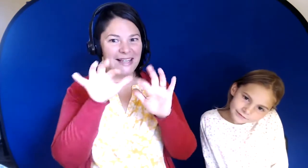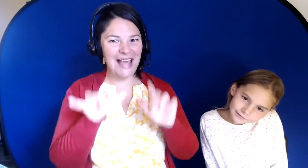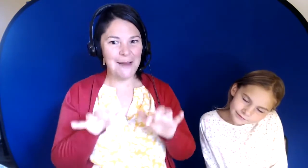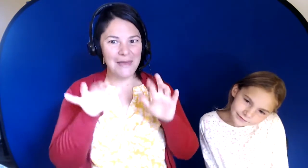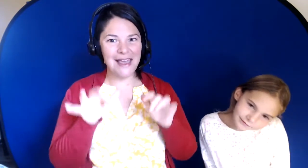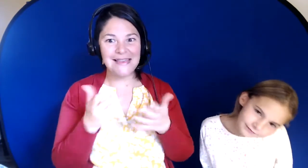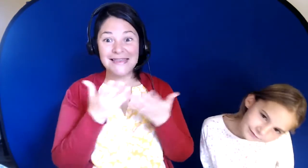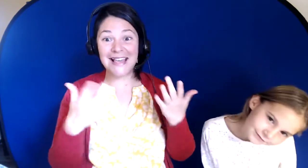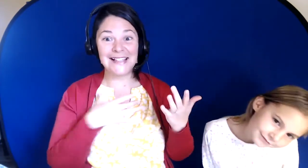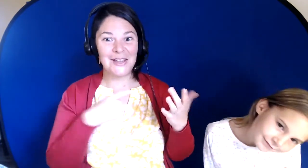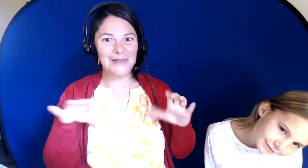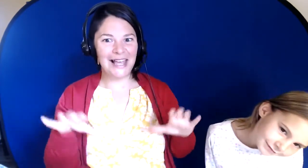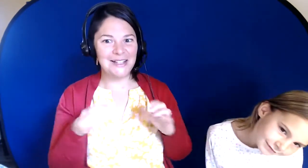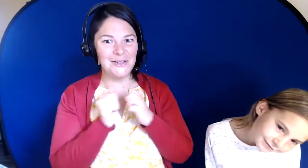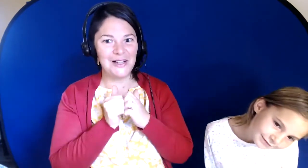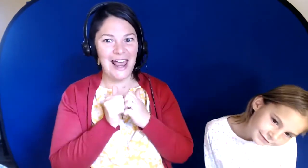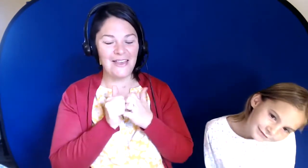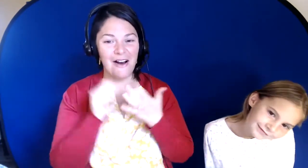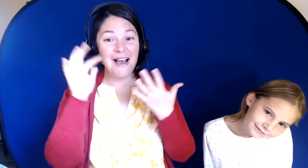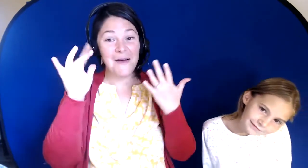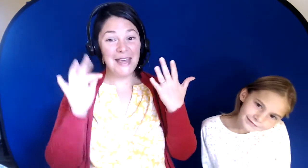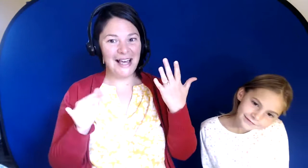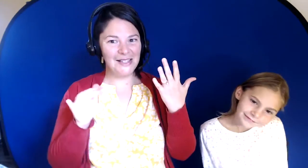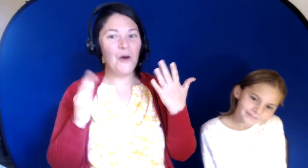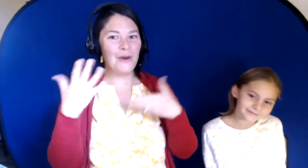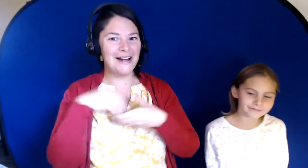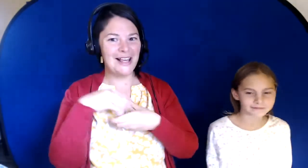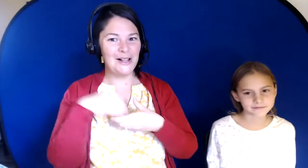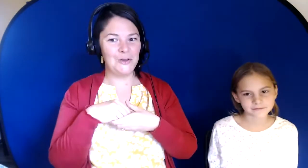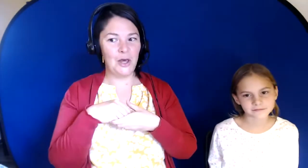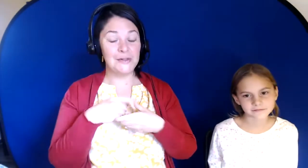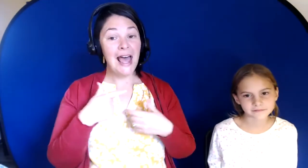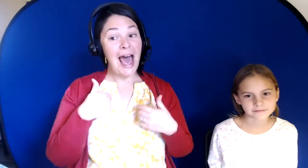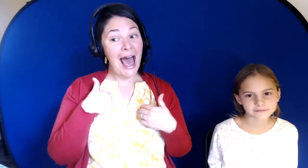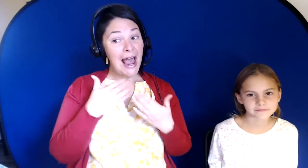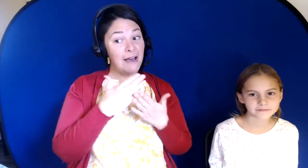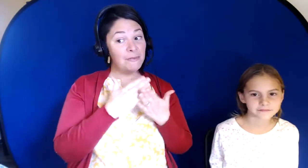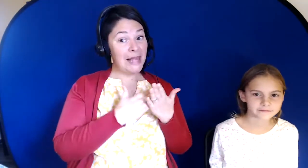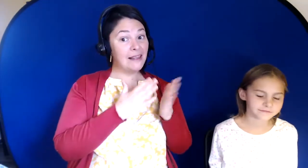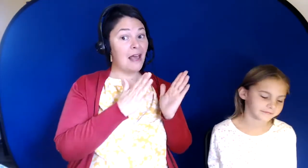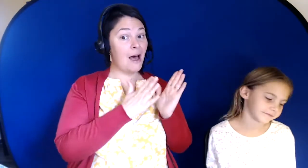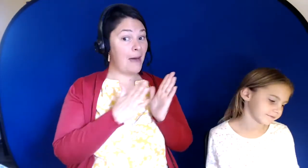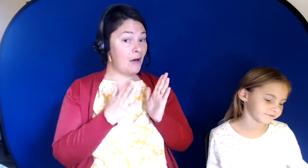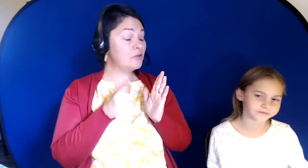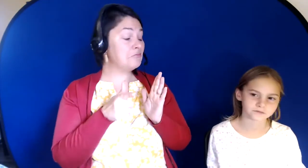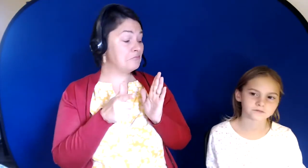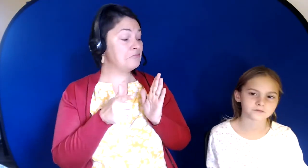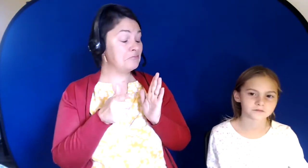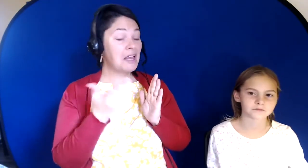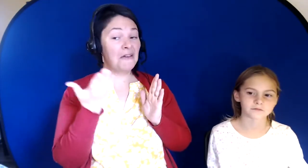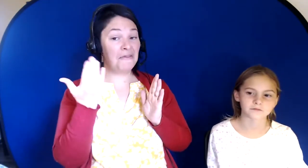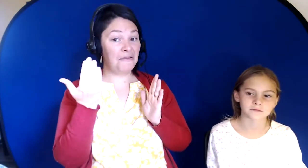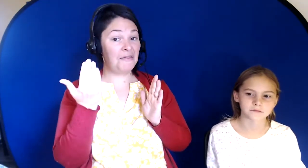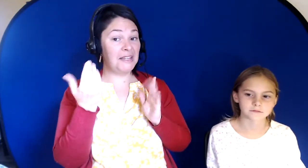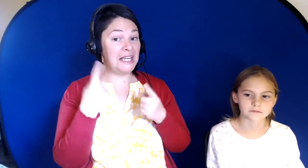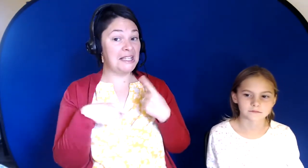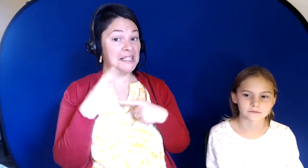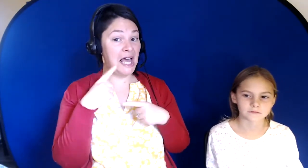type in things that you like to do together because we're going to include those. I have planned about 15 signs